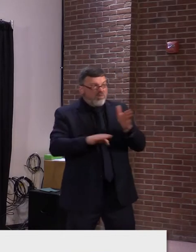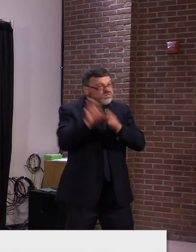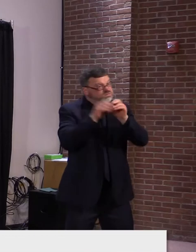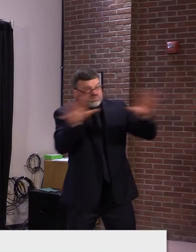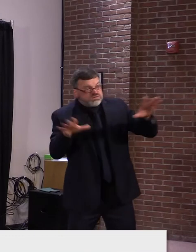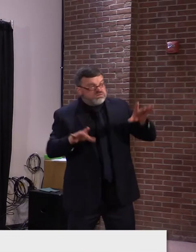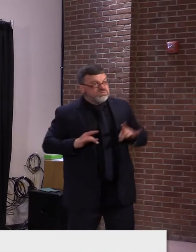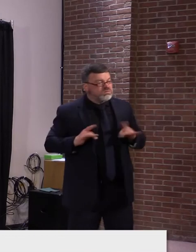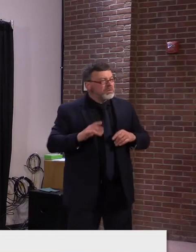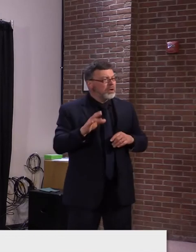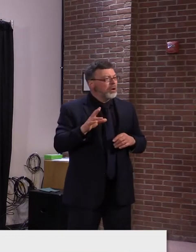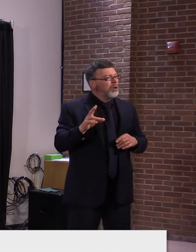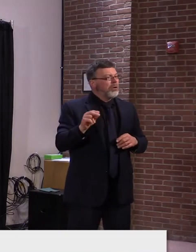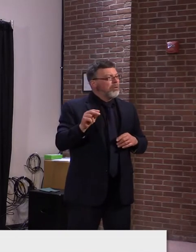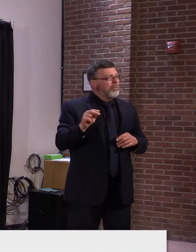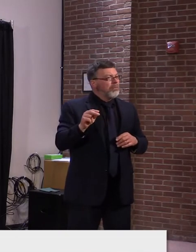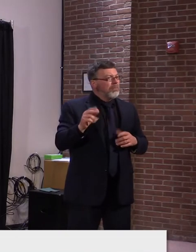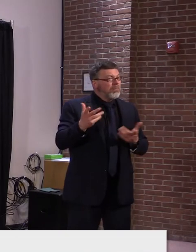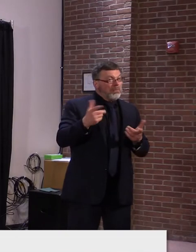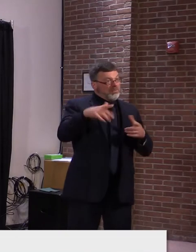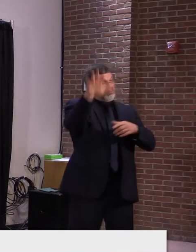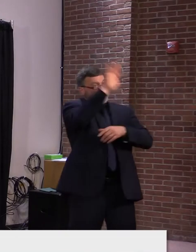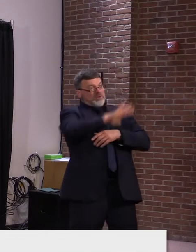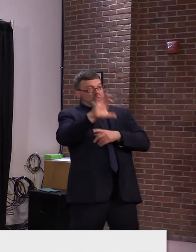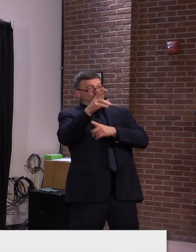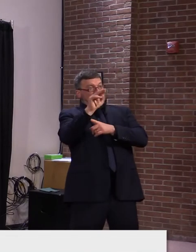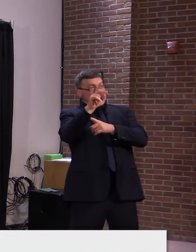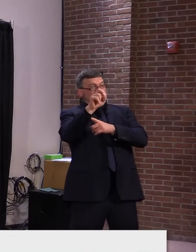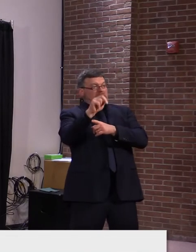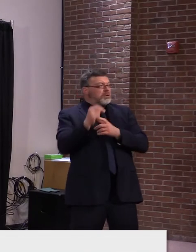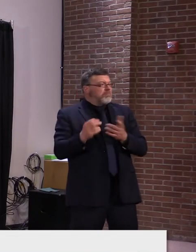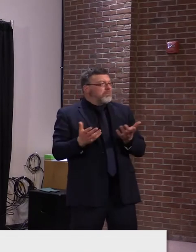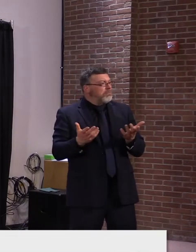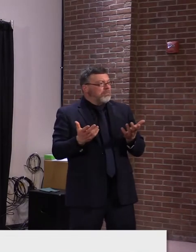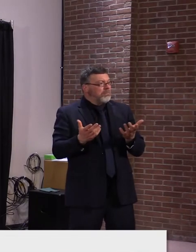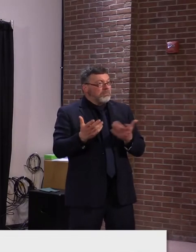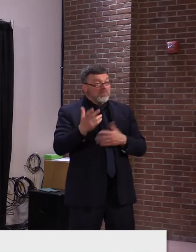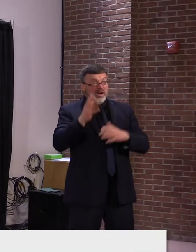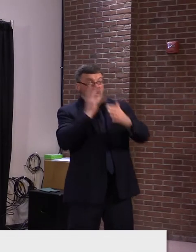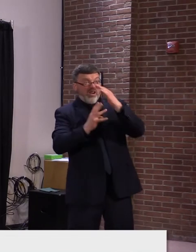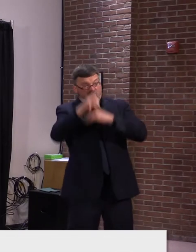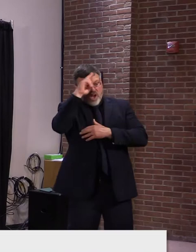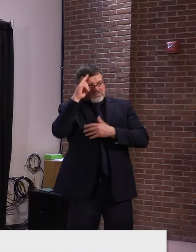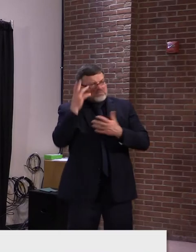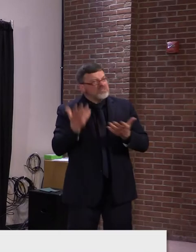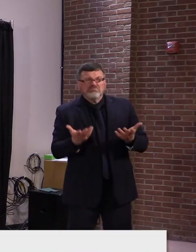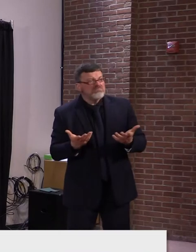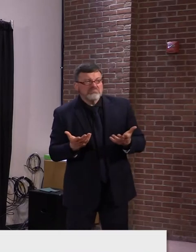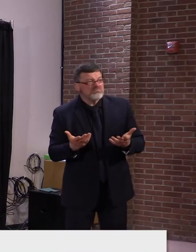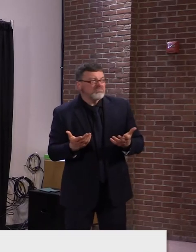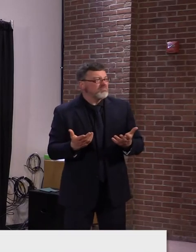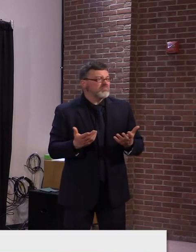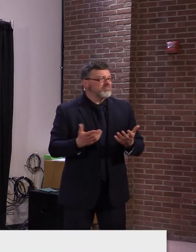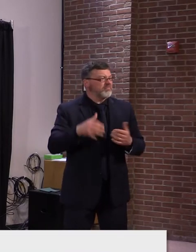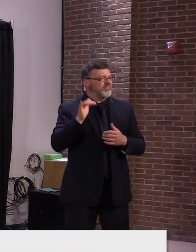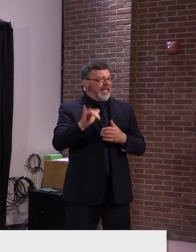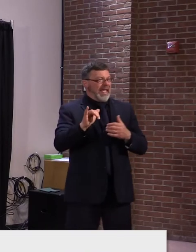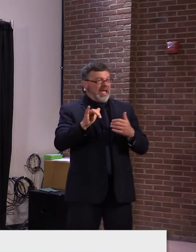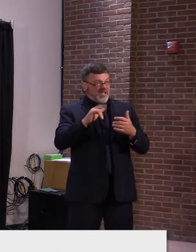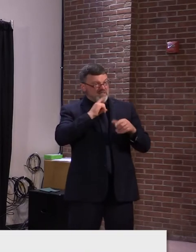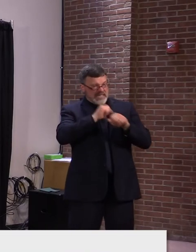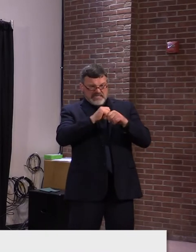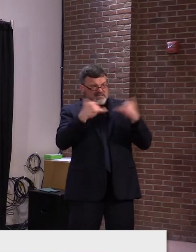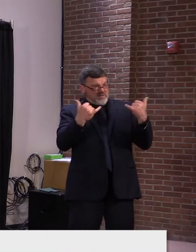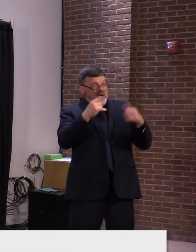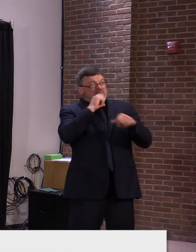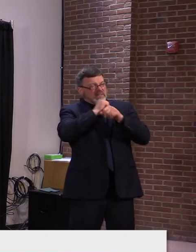County, or hospitalization rates at all being impacted. If anything, they're going the opposite direction.